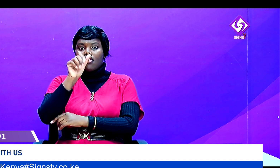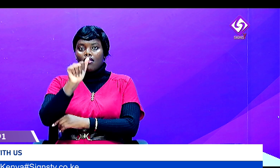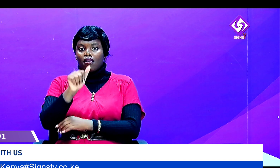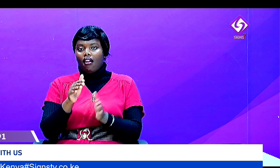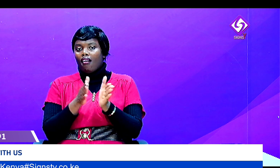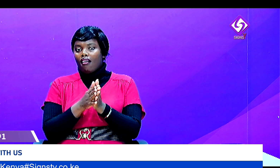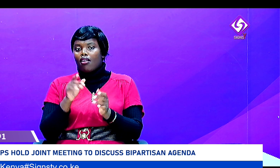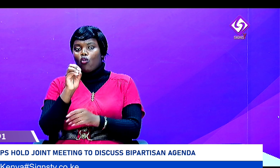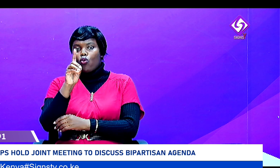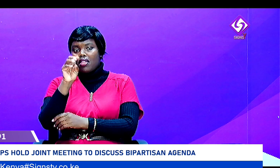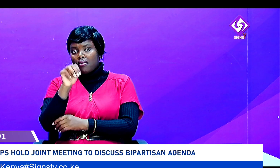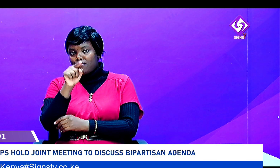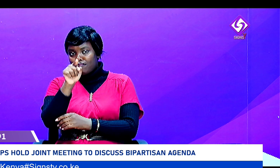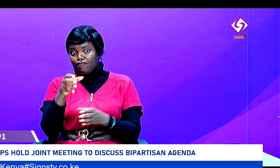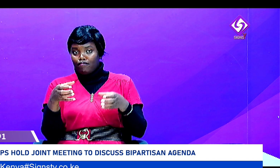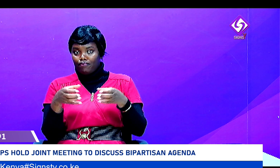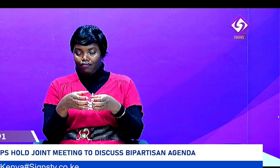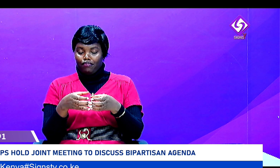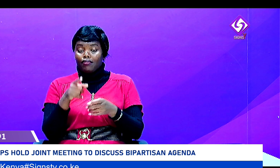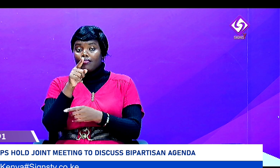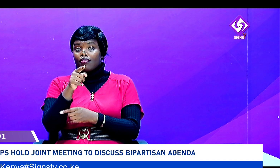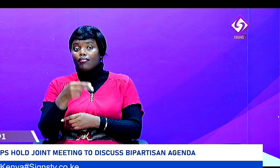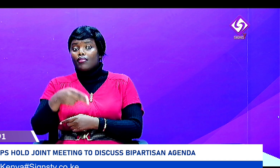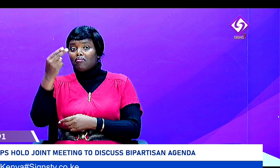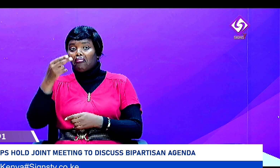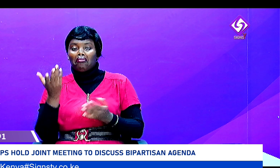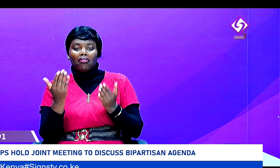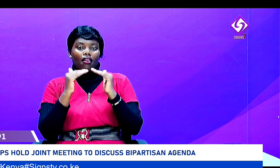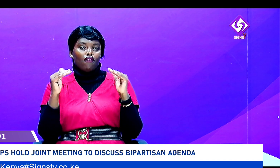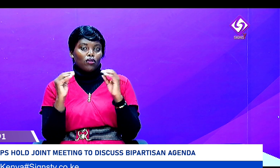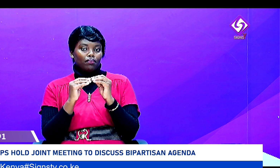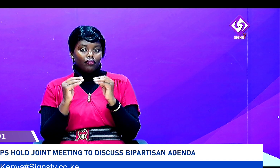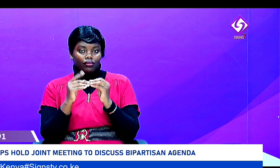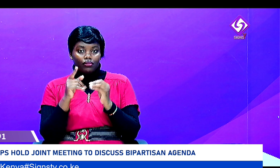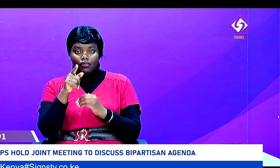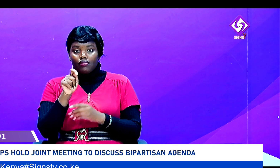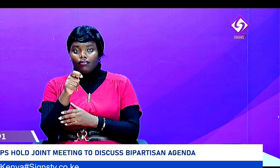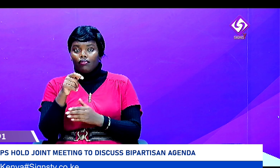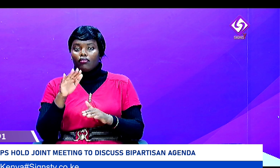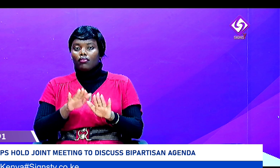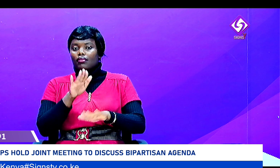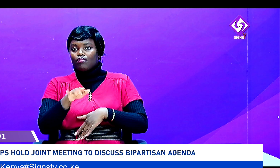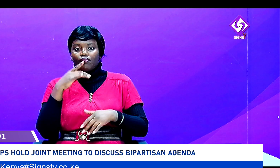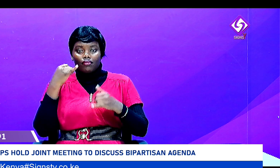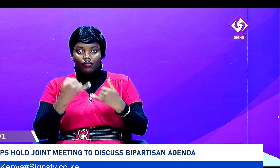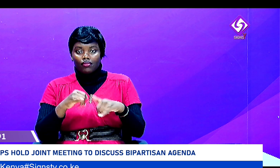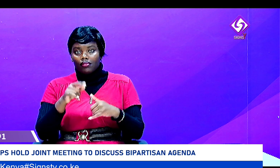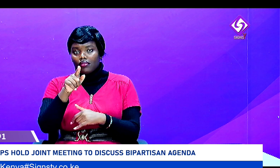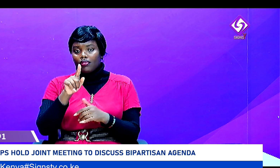bringing together legislators from the United Democratic Alliance UDA and the Orange Democratic Movement ODM.